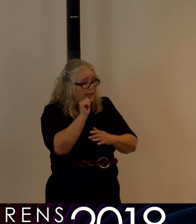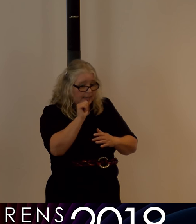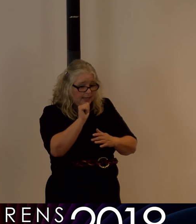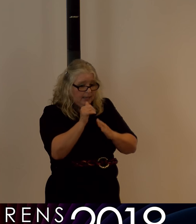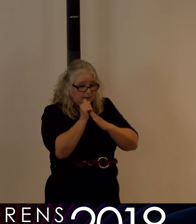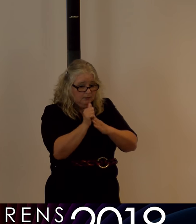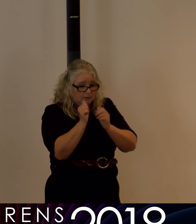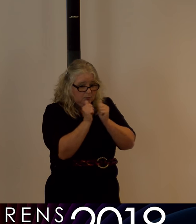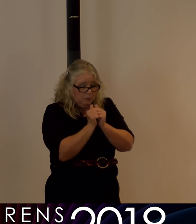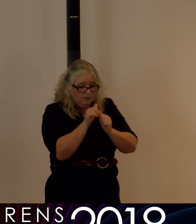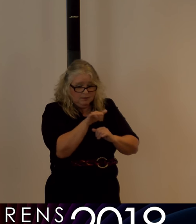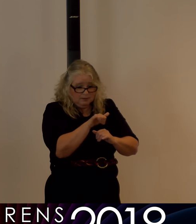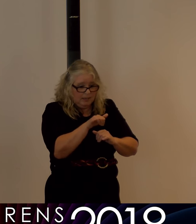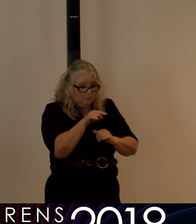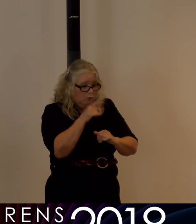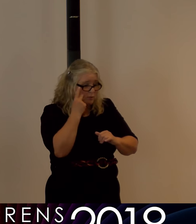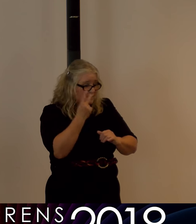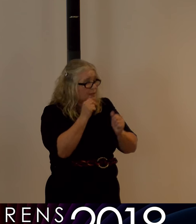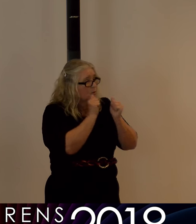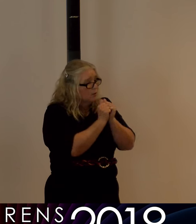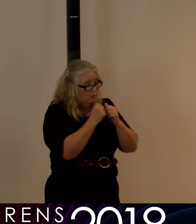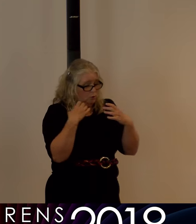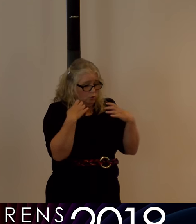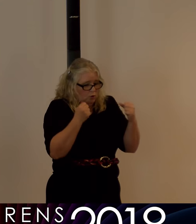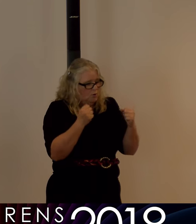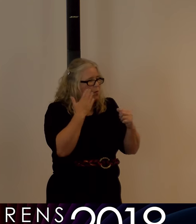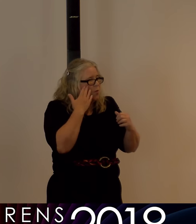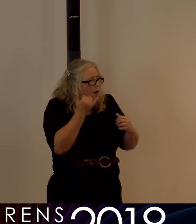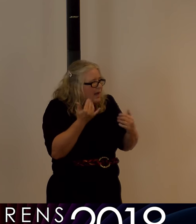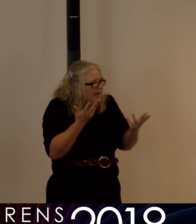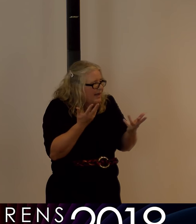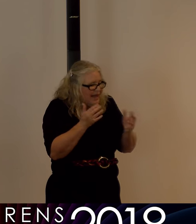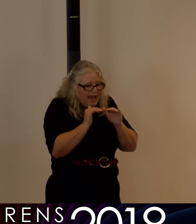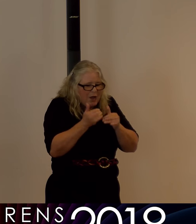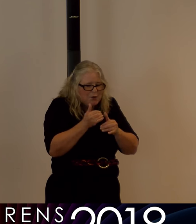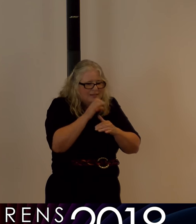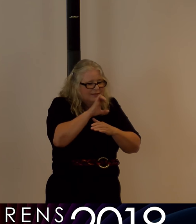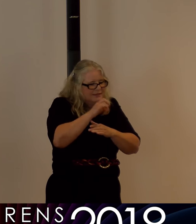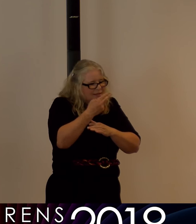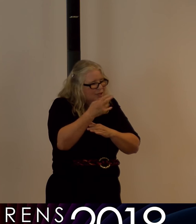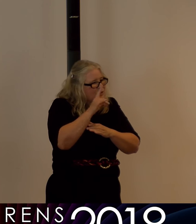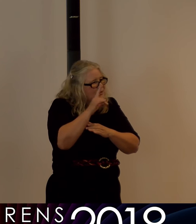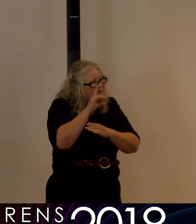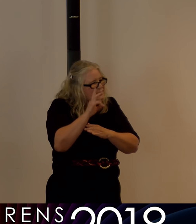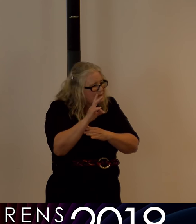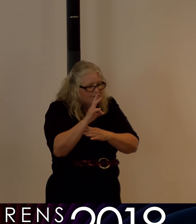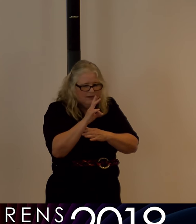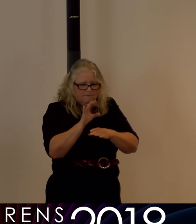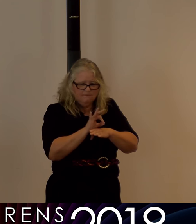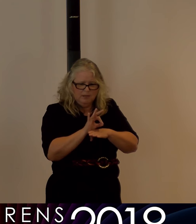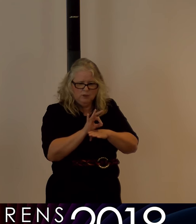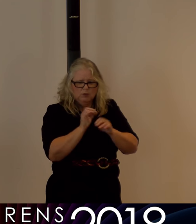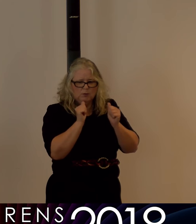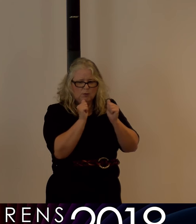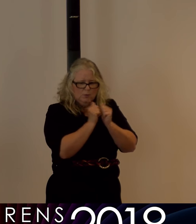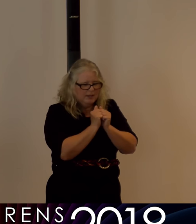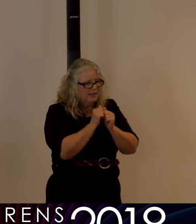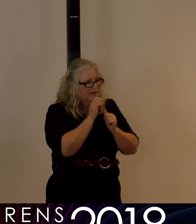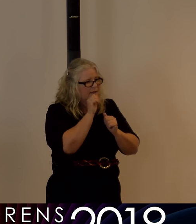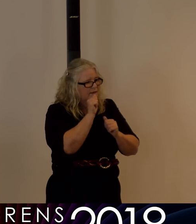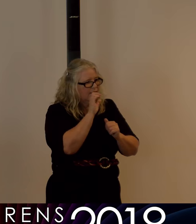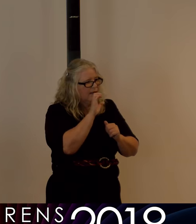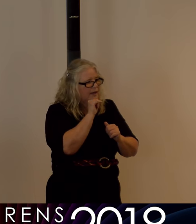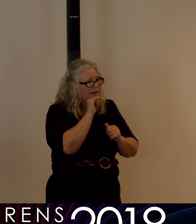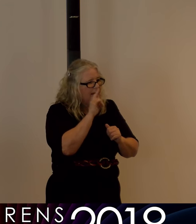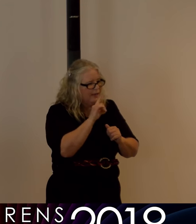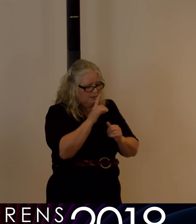you see with CHARGE syndrome, why is that? How is CHD7 functioning in retinoic acid metabolism, and what